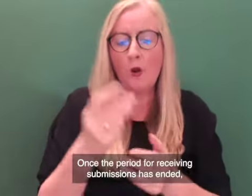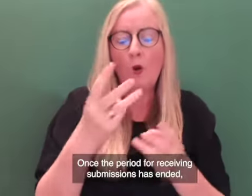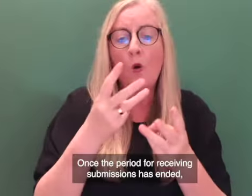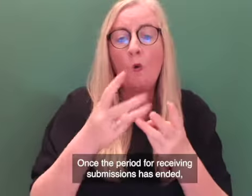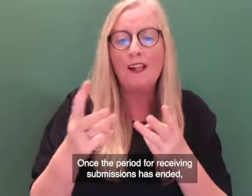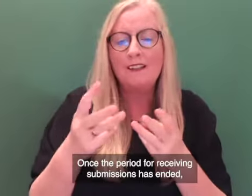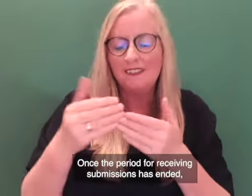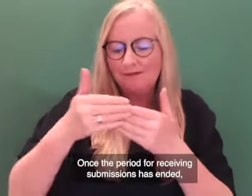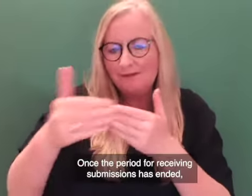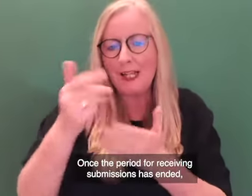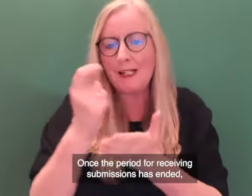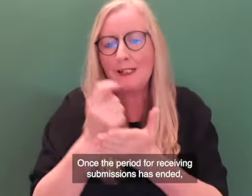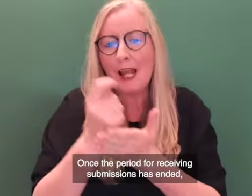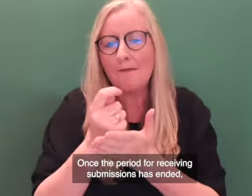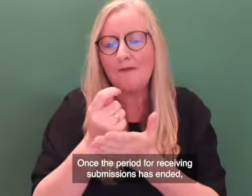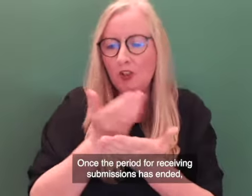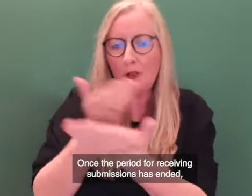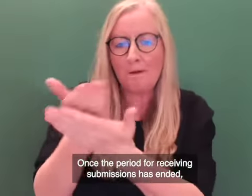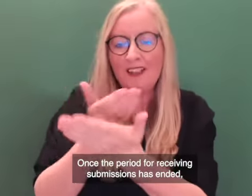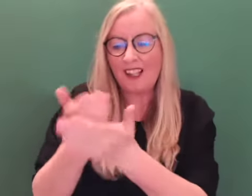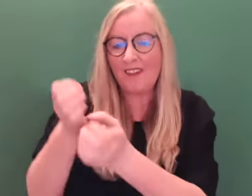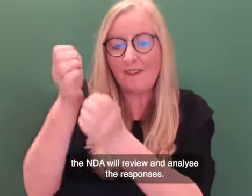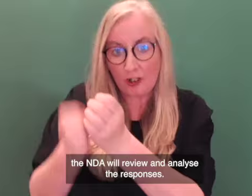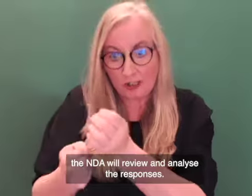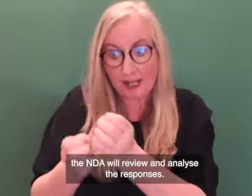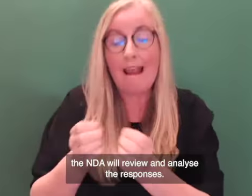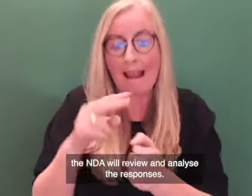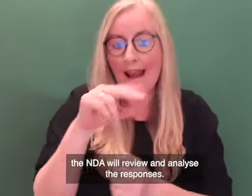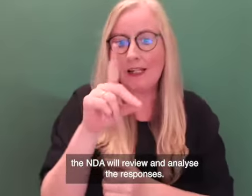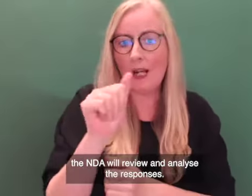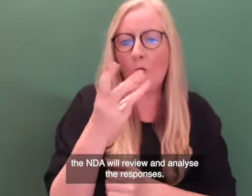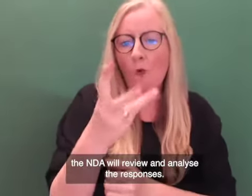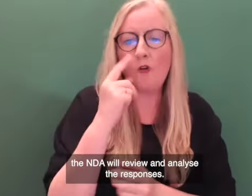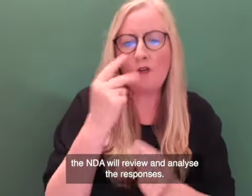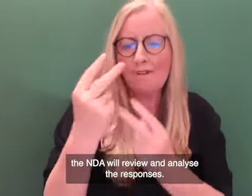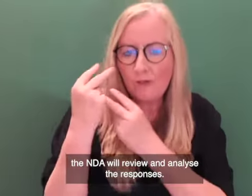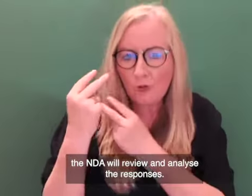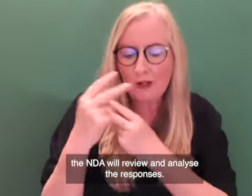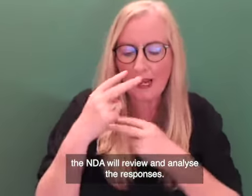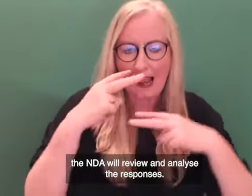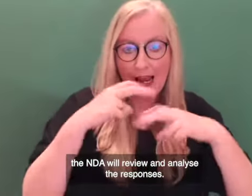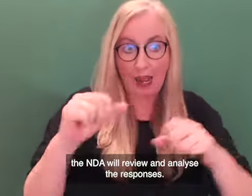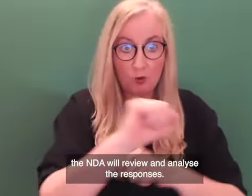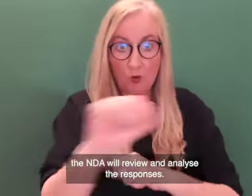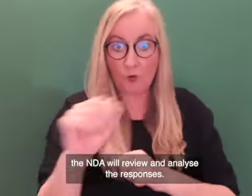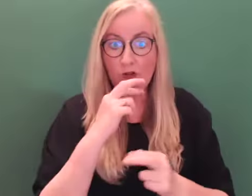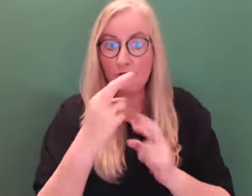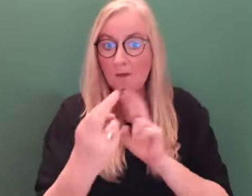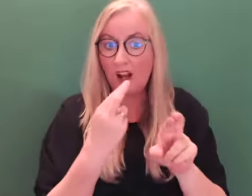Once the period for receiving submissions has ended, the NDA will review and analyse the responses.